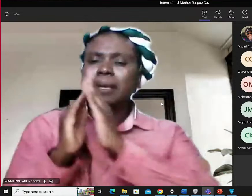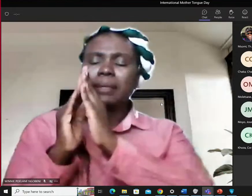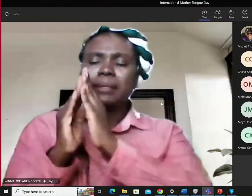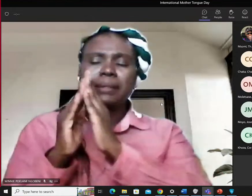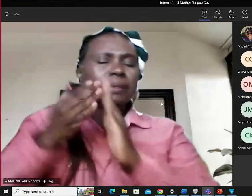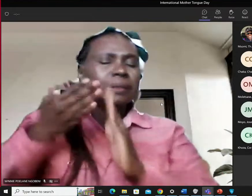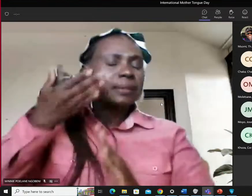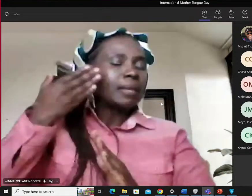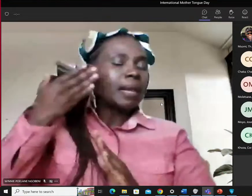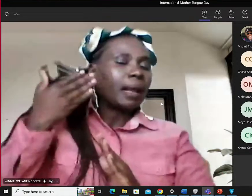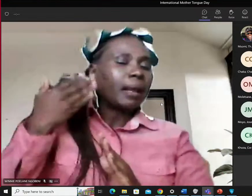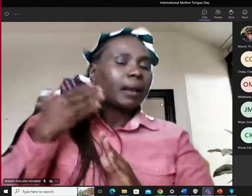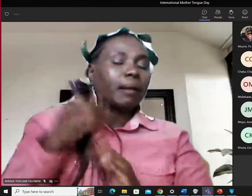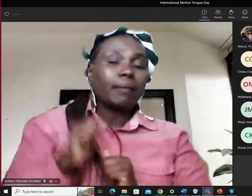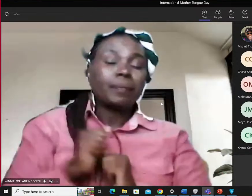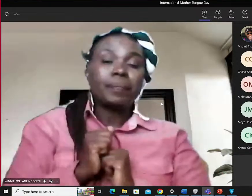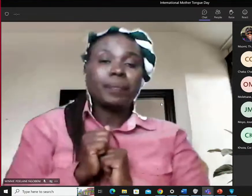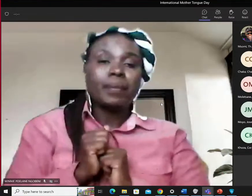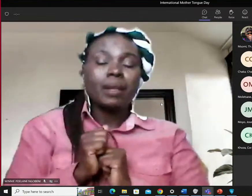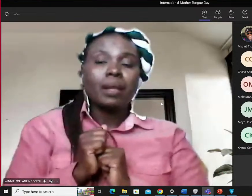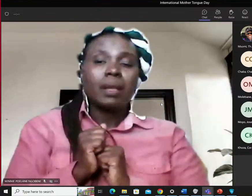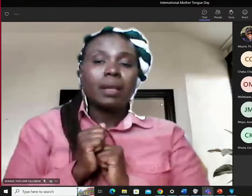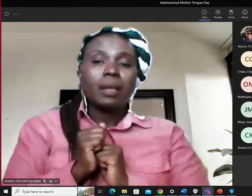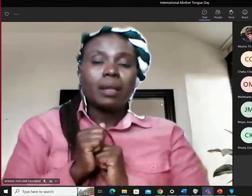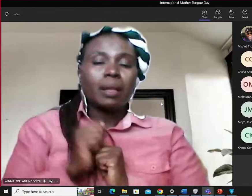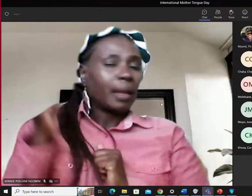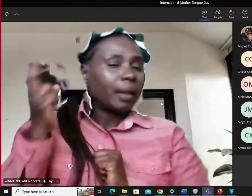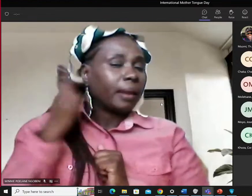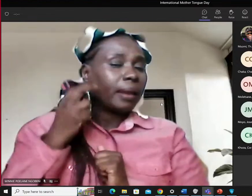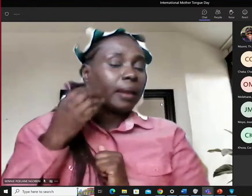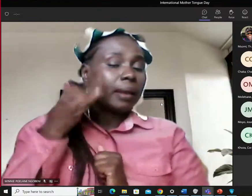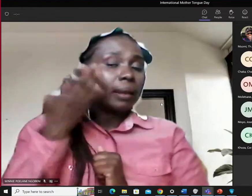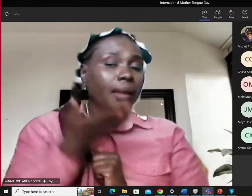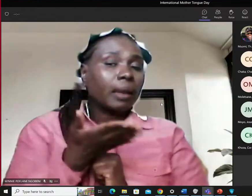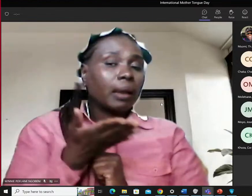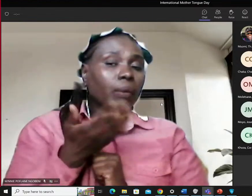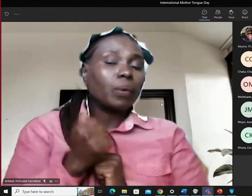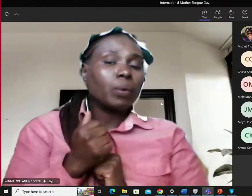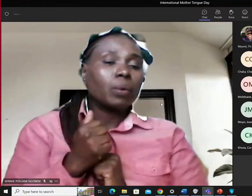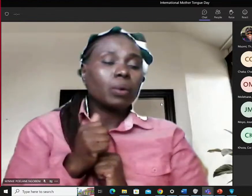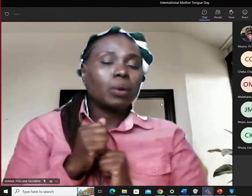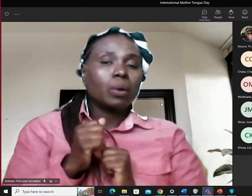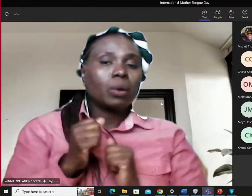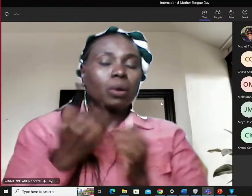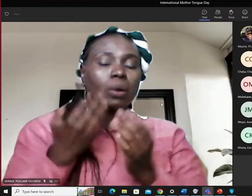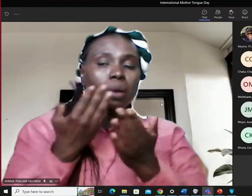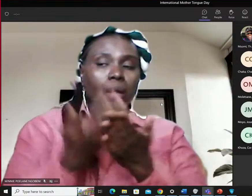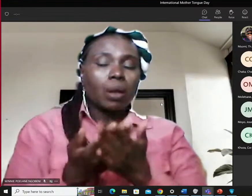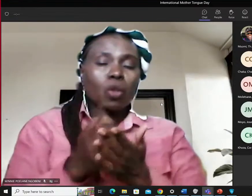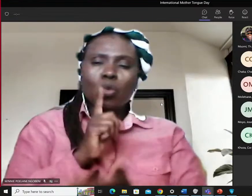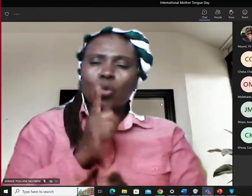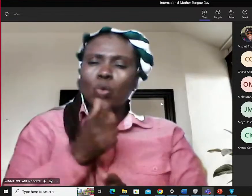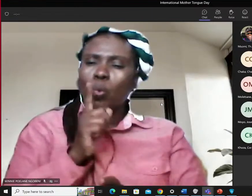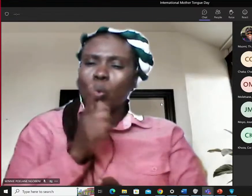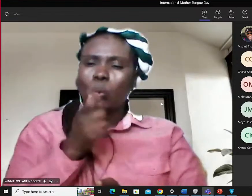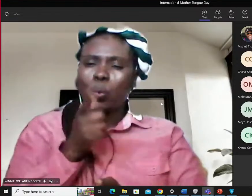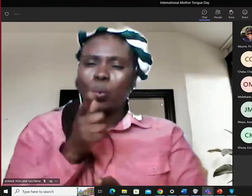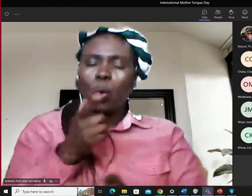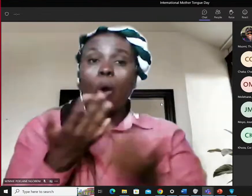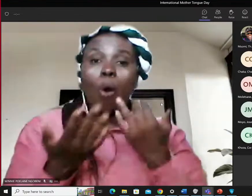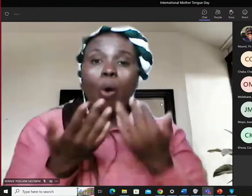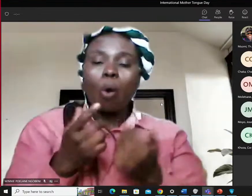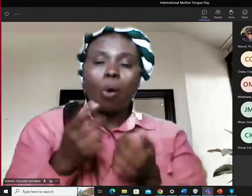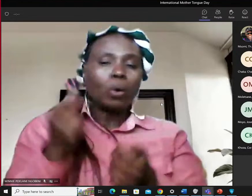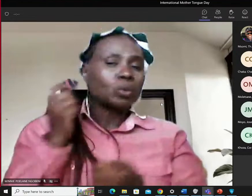prayer hours, and during this time they were not allowed to speak or to whisper to one another.